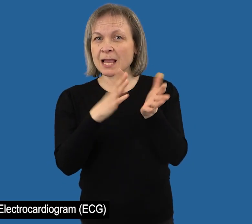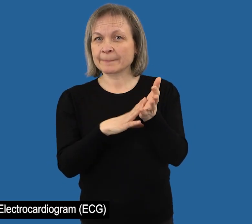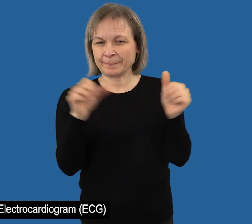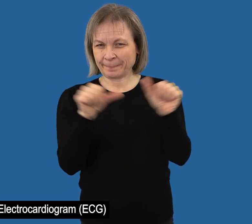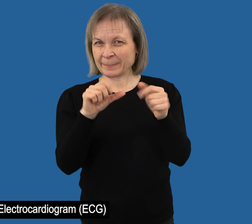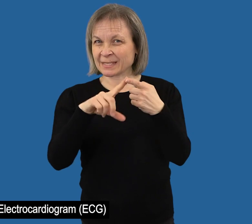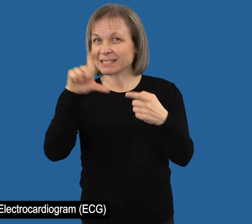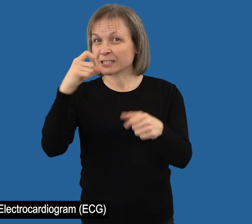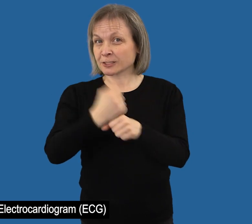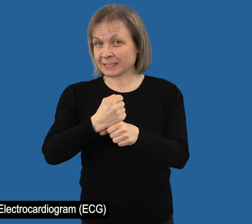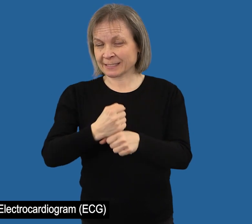Electrocardiogram, ECG.